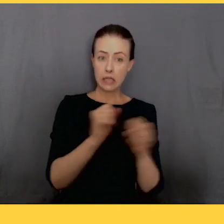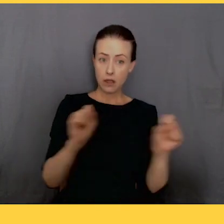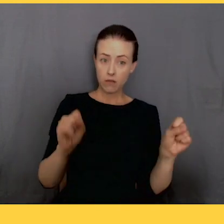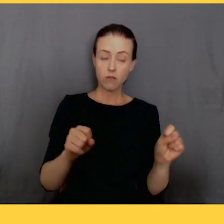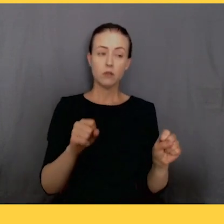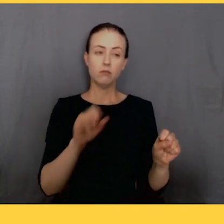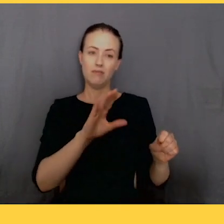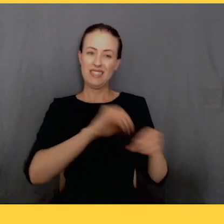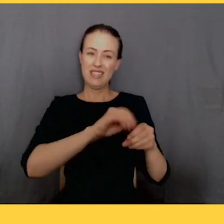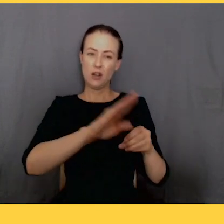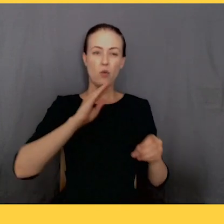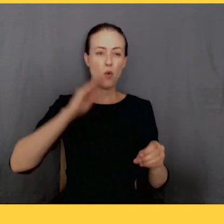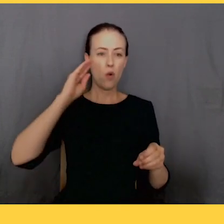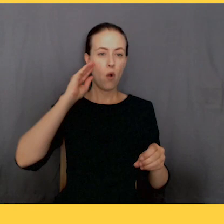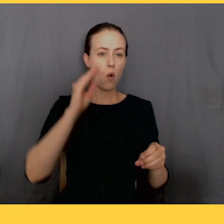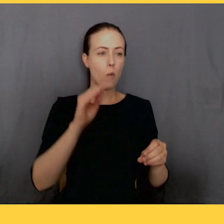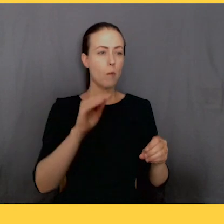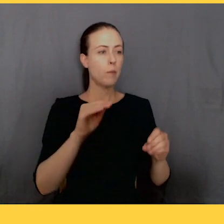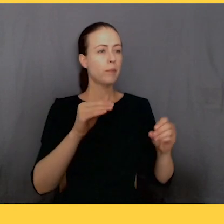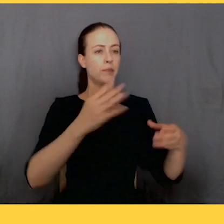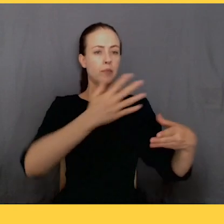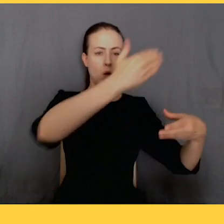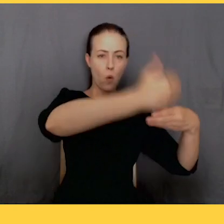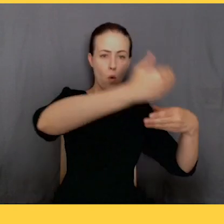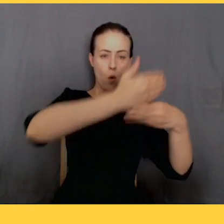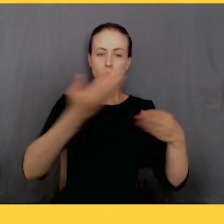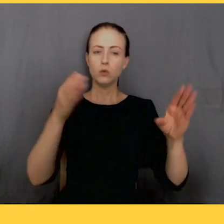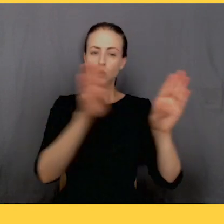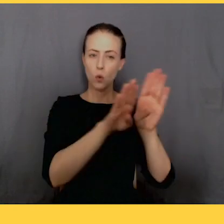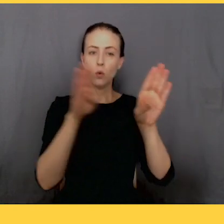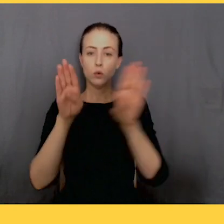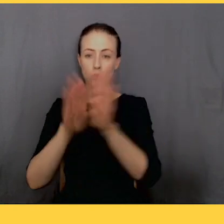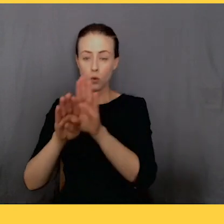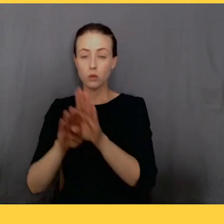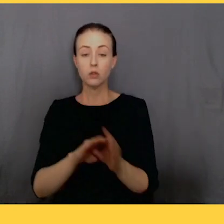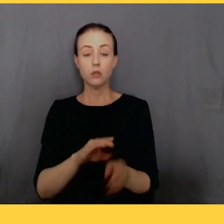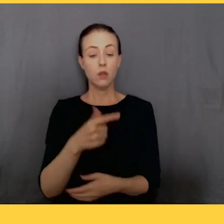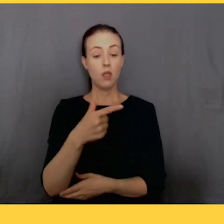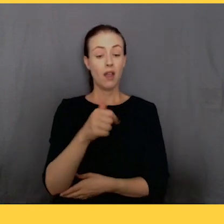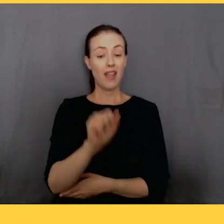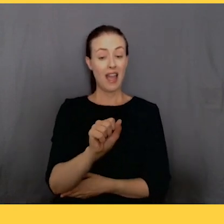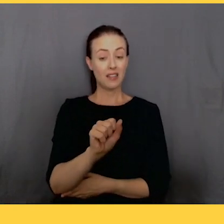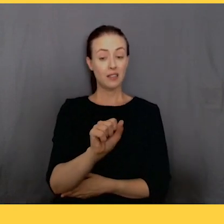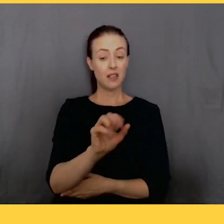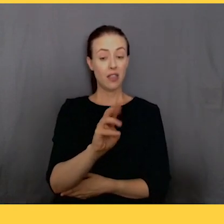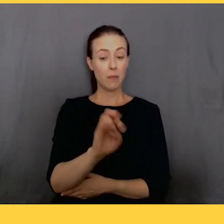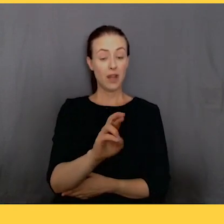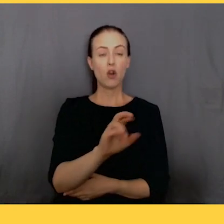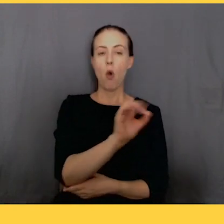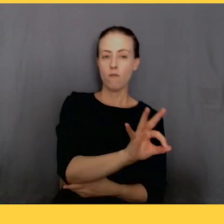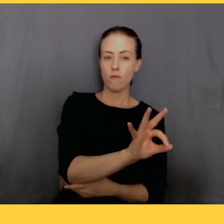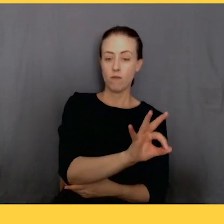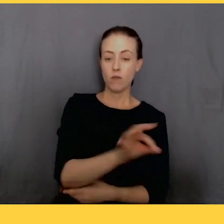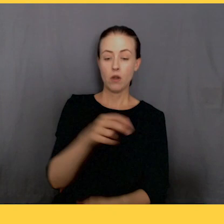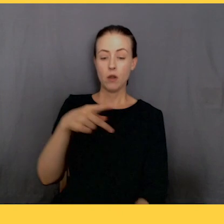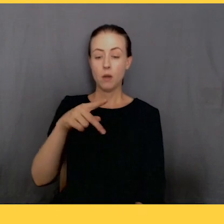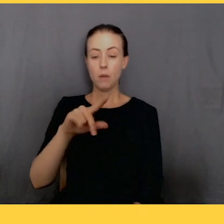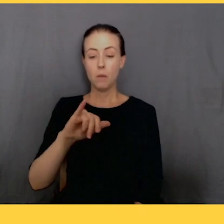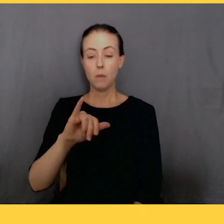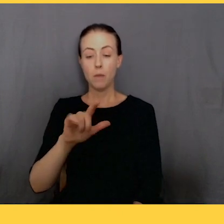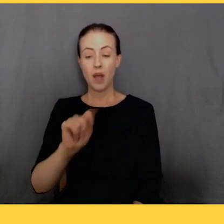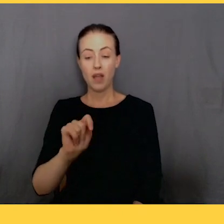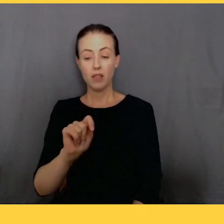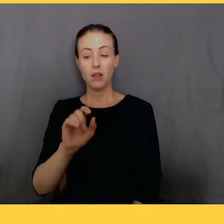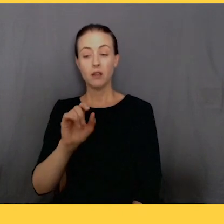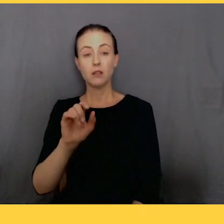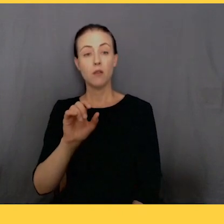and doors, remove flammable window coverings, turn off gas at the meter, then off your pilot lights, leave your lights on, and